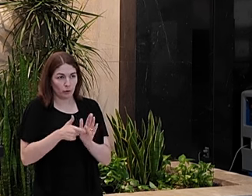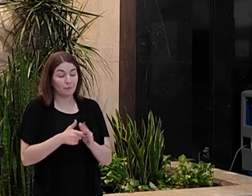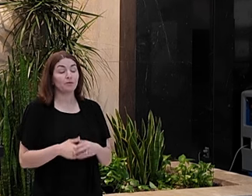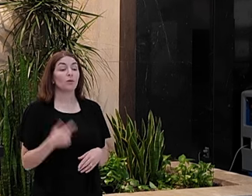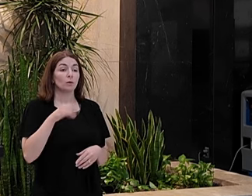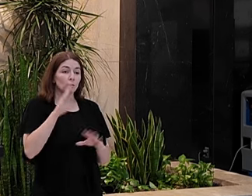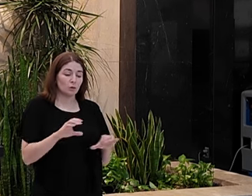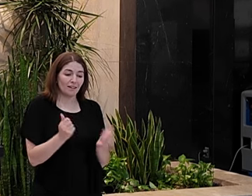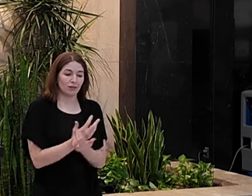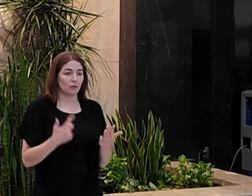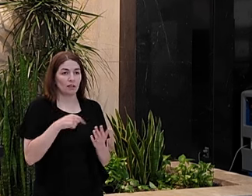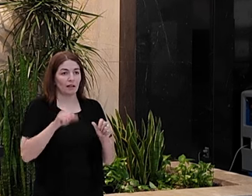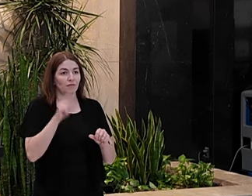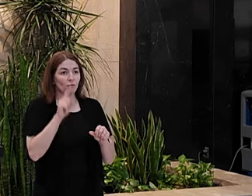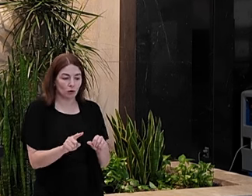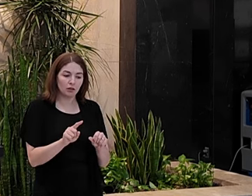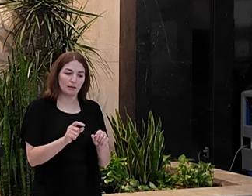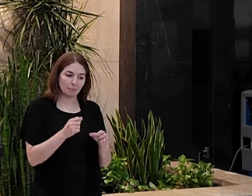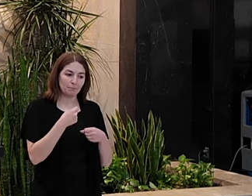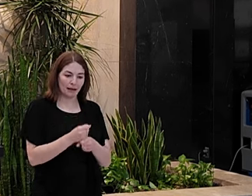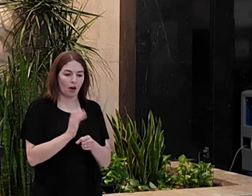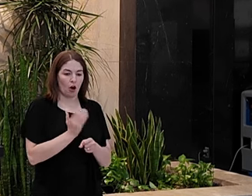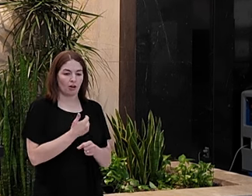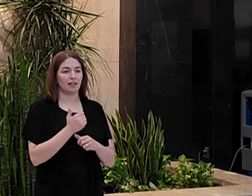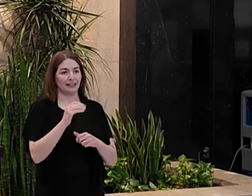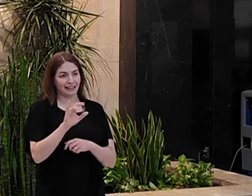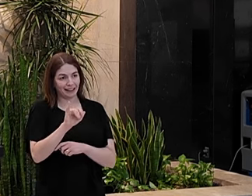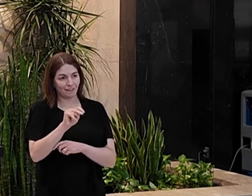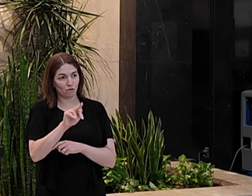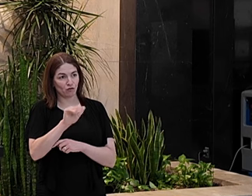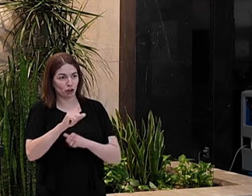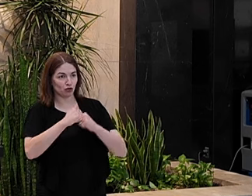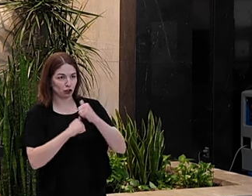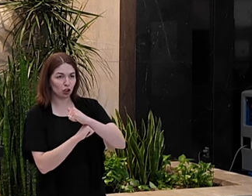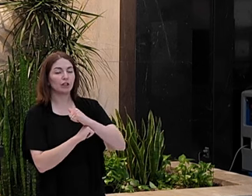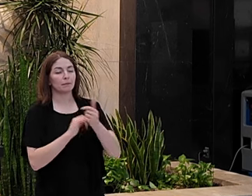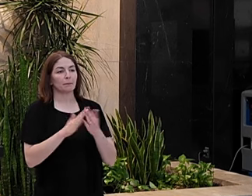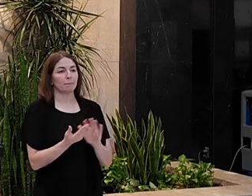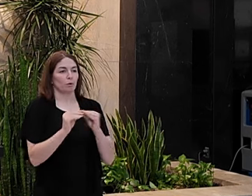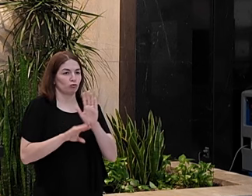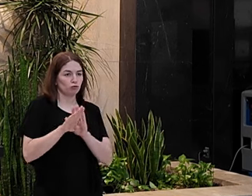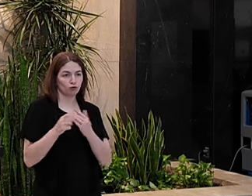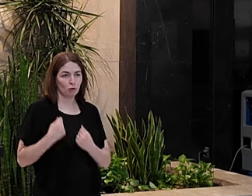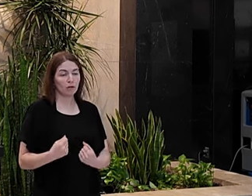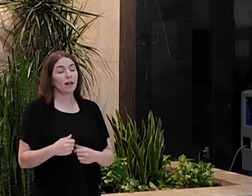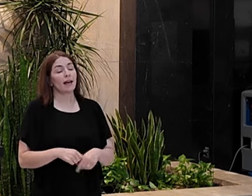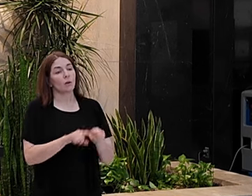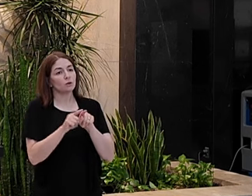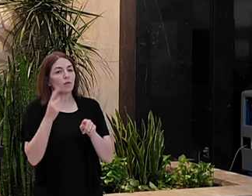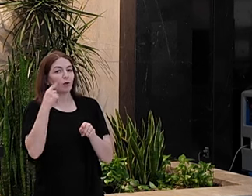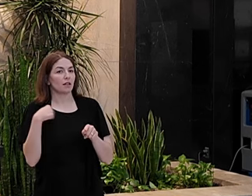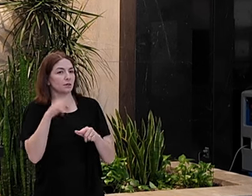to strengthen up issues of core critical infrastructure, and to like really anticipate what